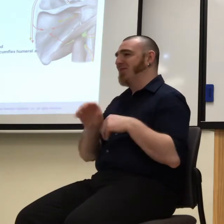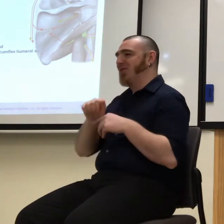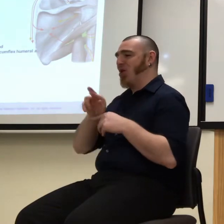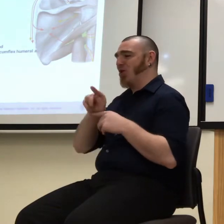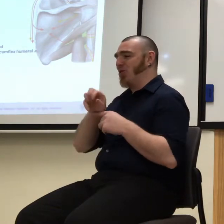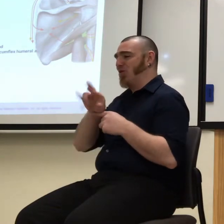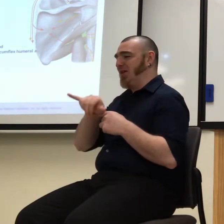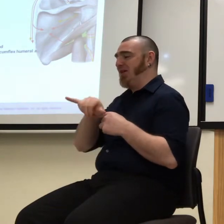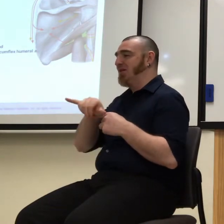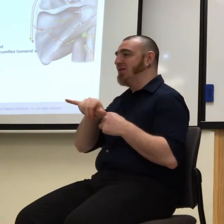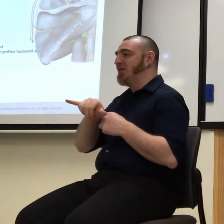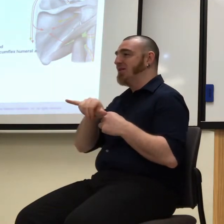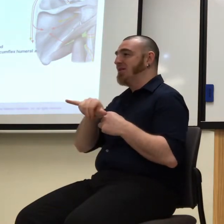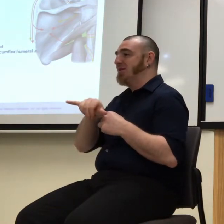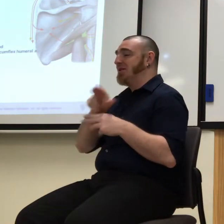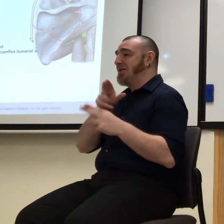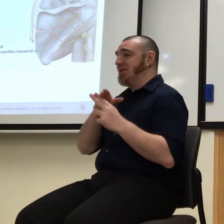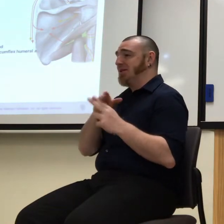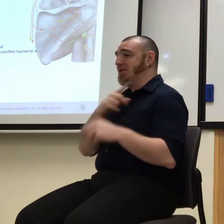was